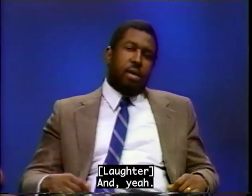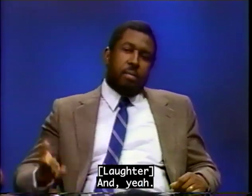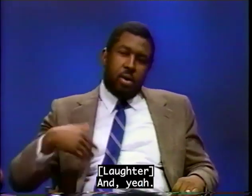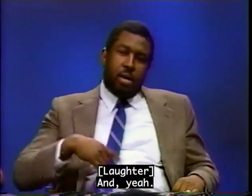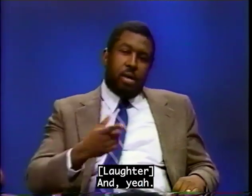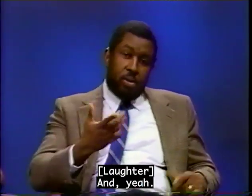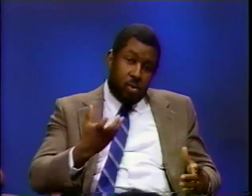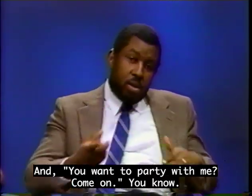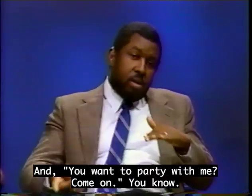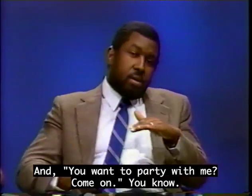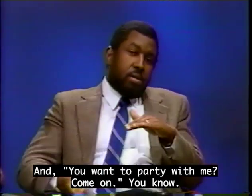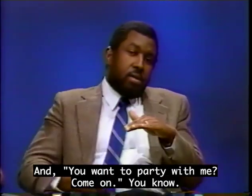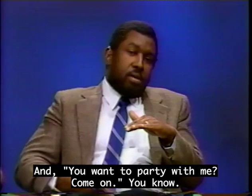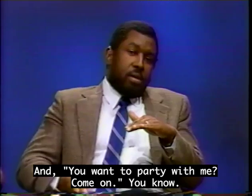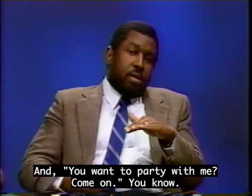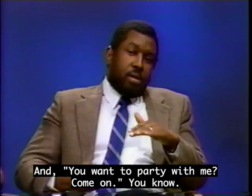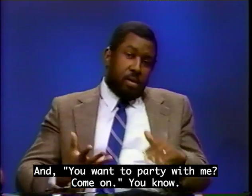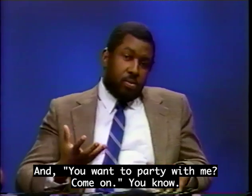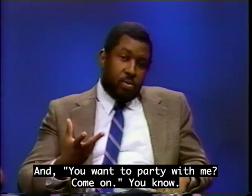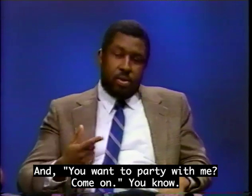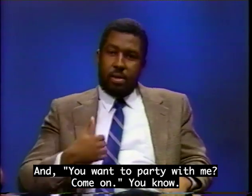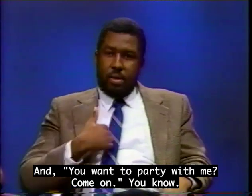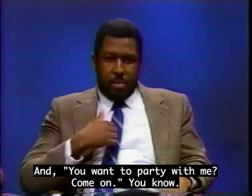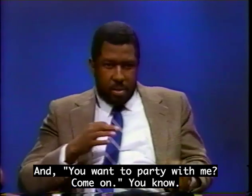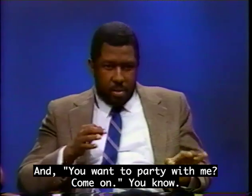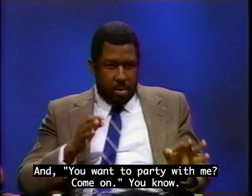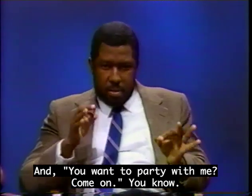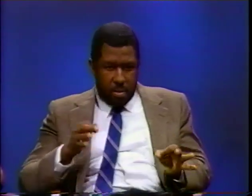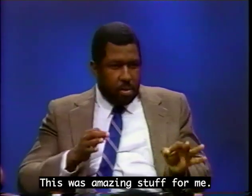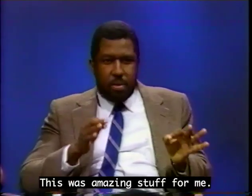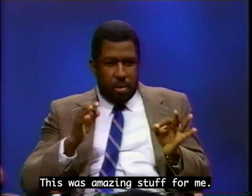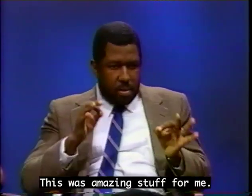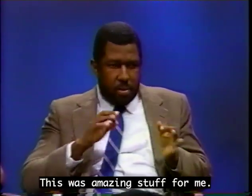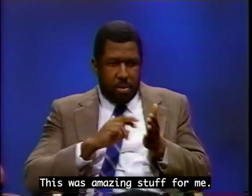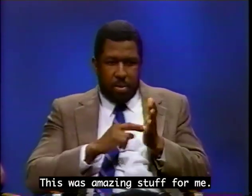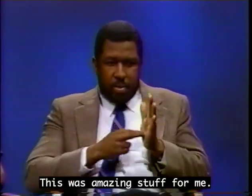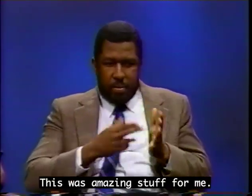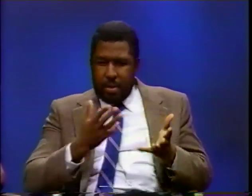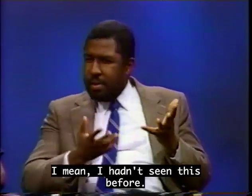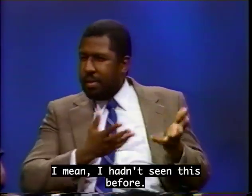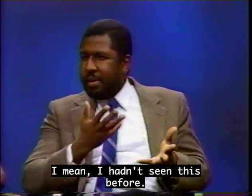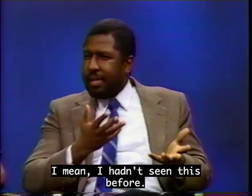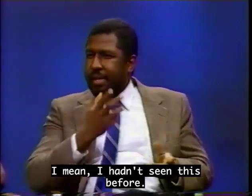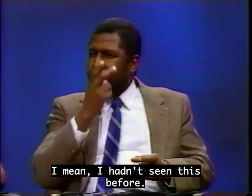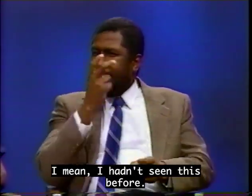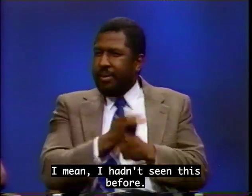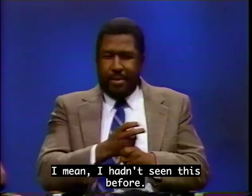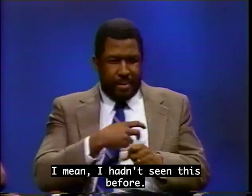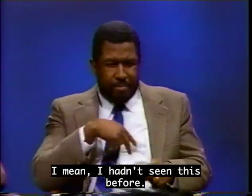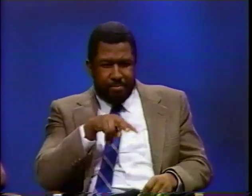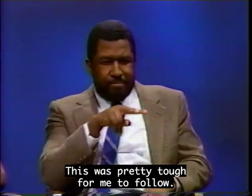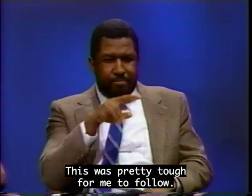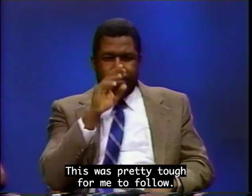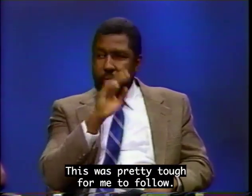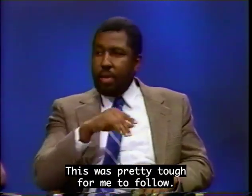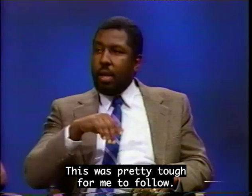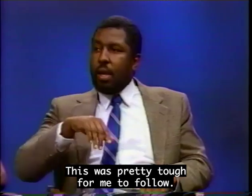yeah. And you want to party with me? Come on. You know, this is amazing stuff for me. I mean, I hadn't seen this before. This was pretty tough for me to